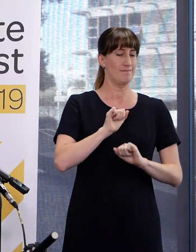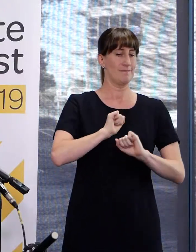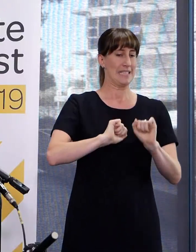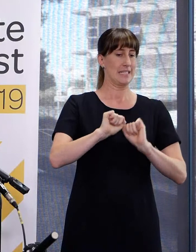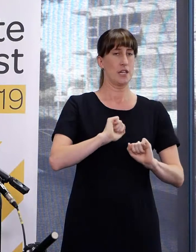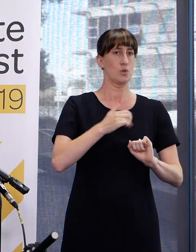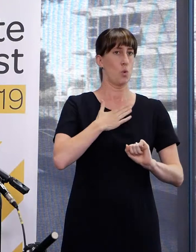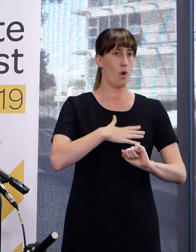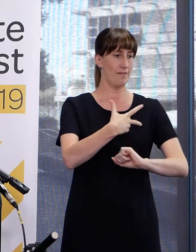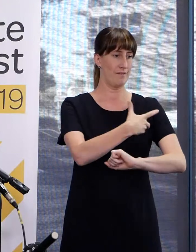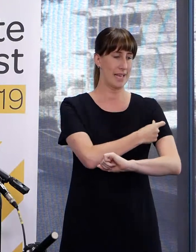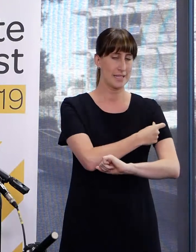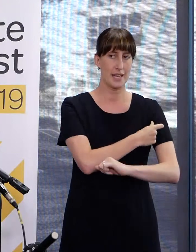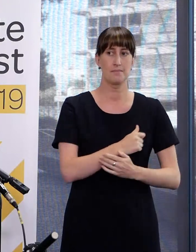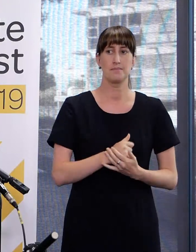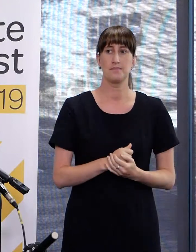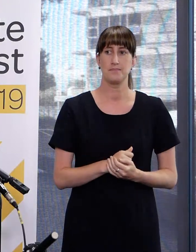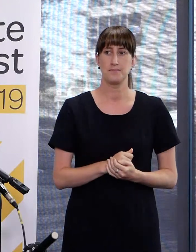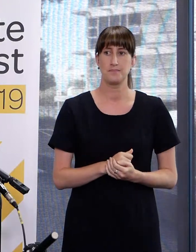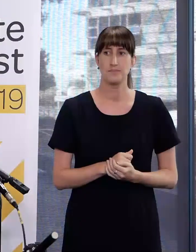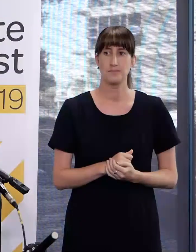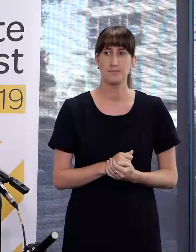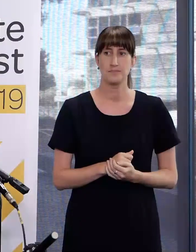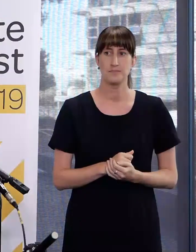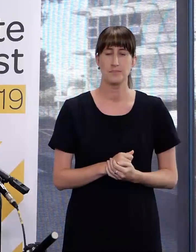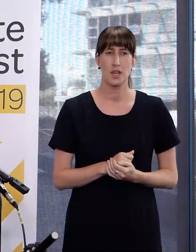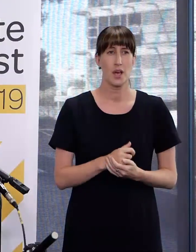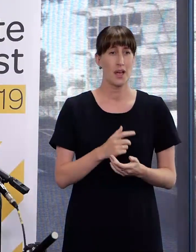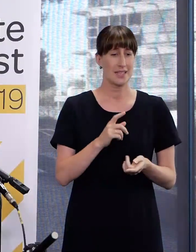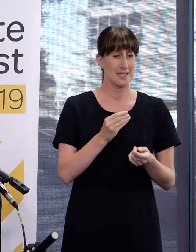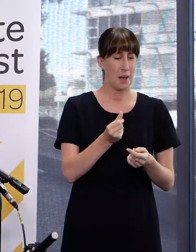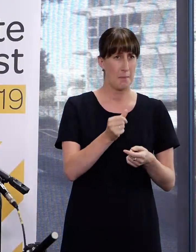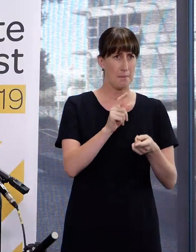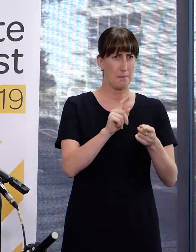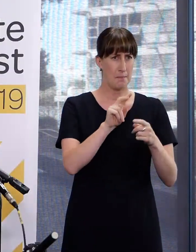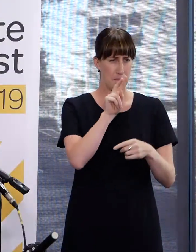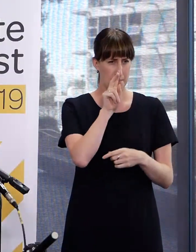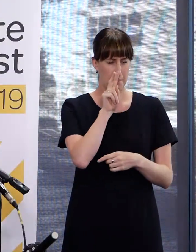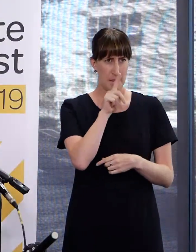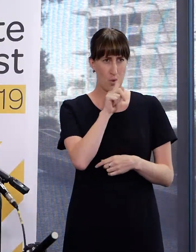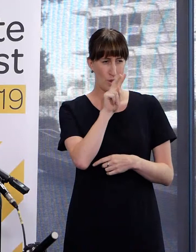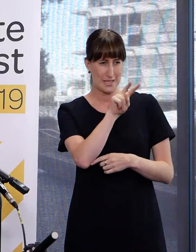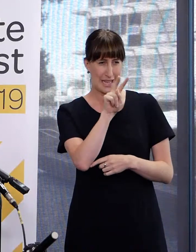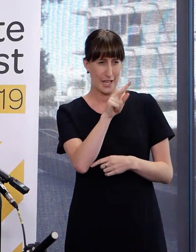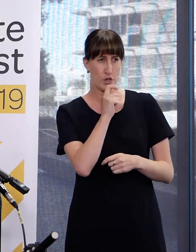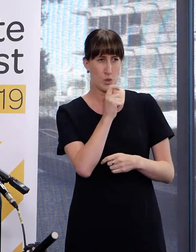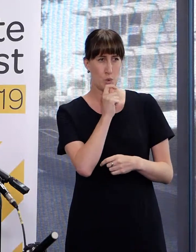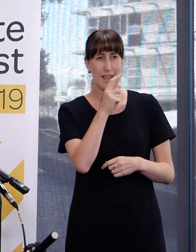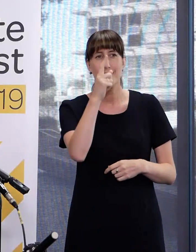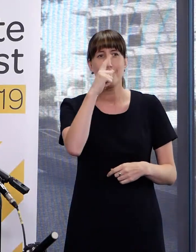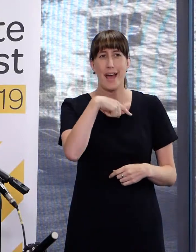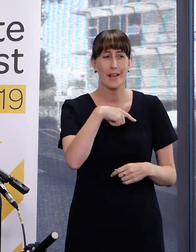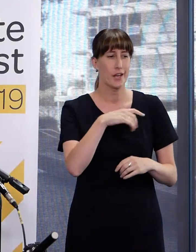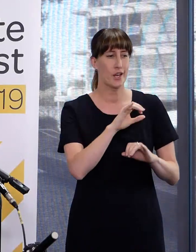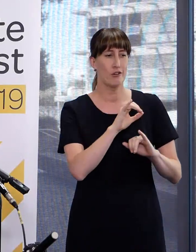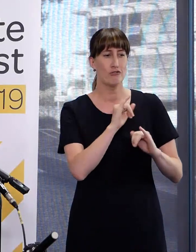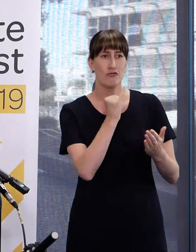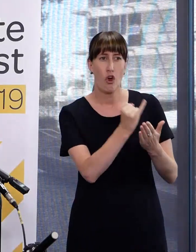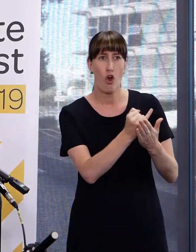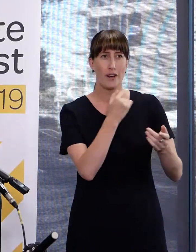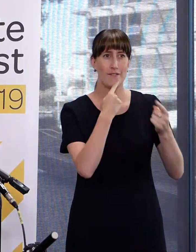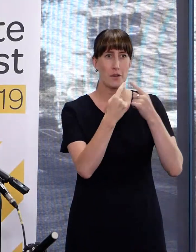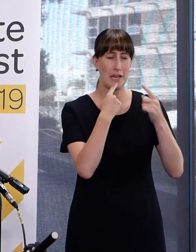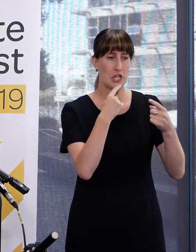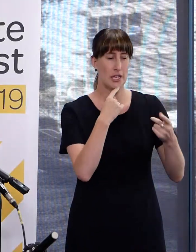out refuse. So on that sort of vaccine misinformation, what concerns do you have around the spread of that misinformation?